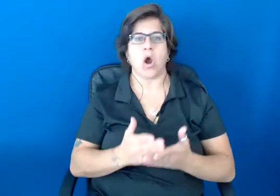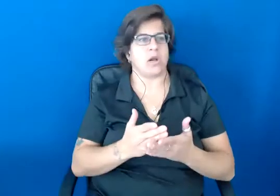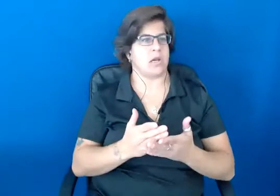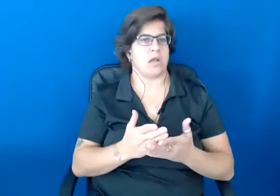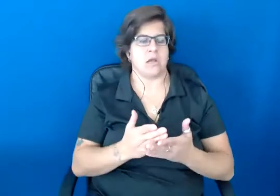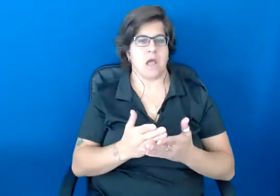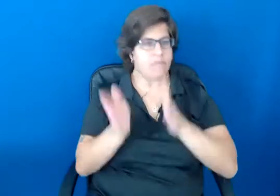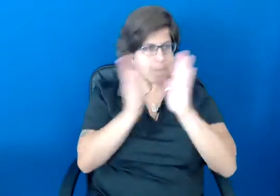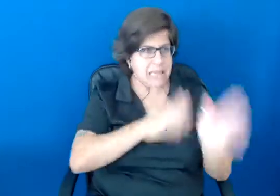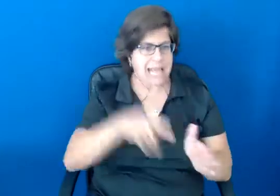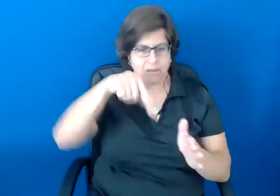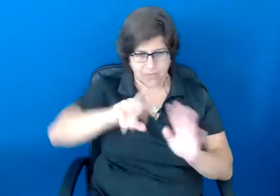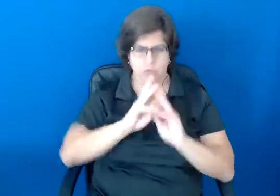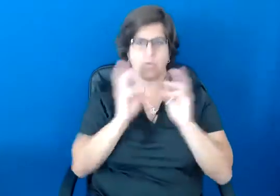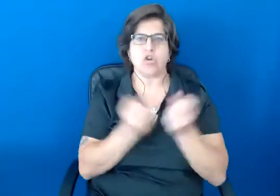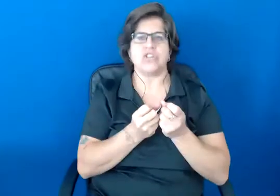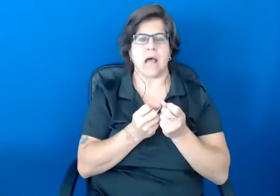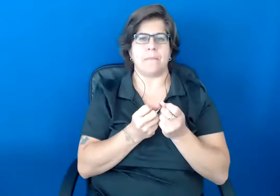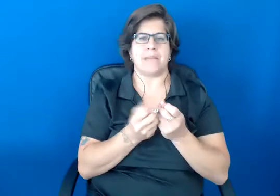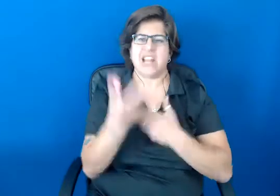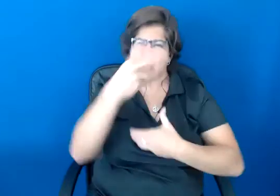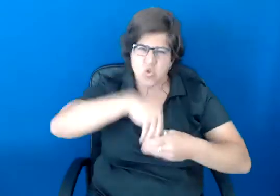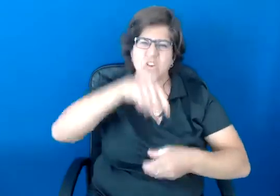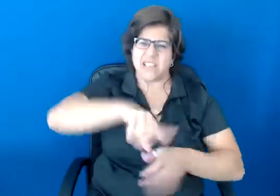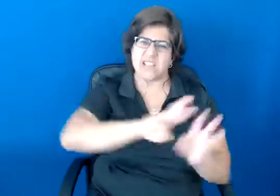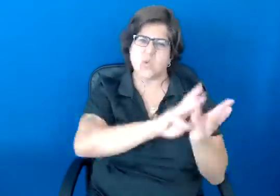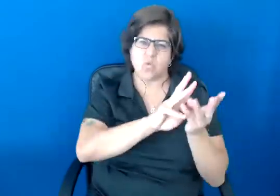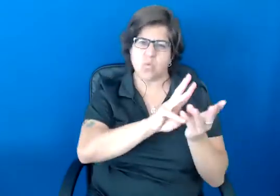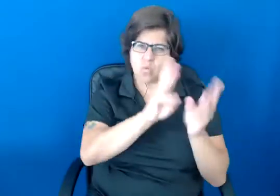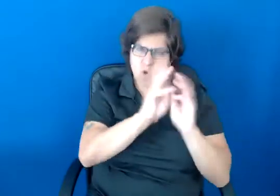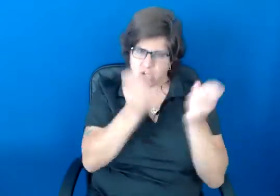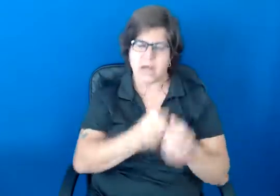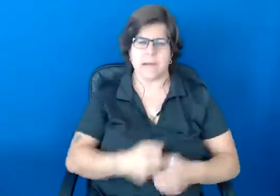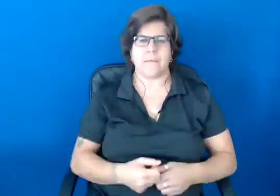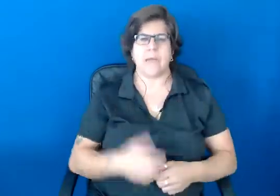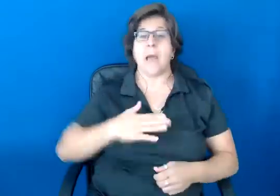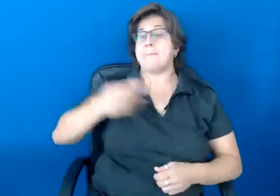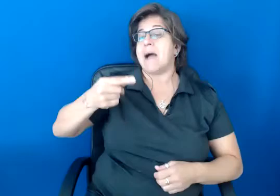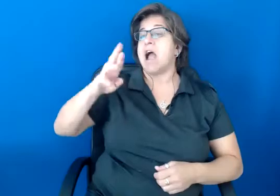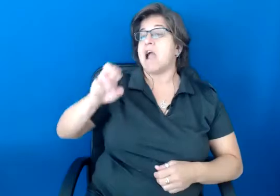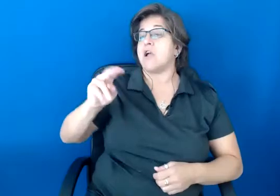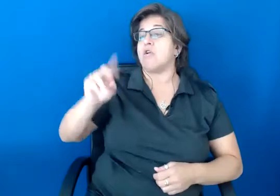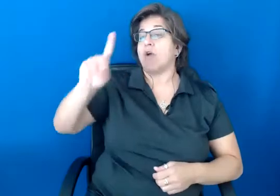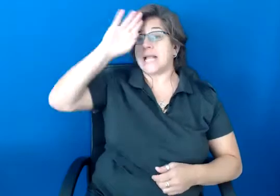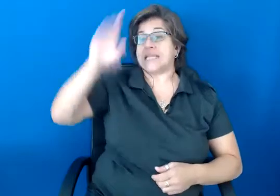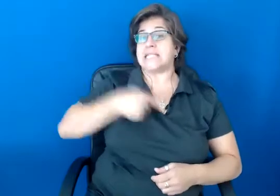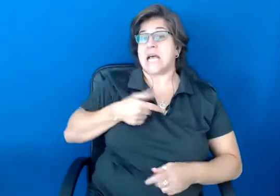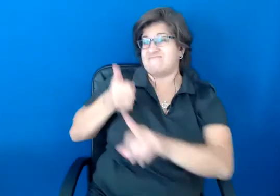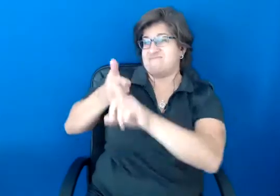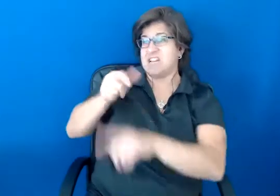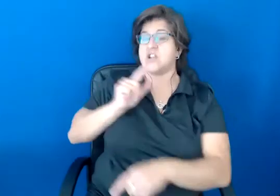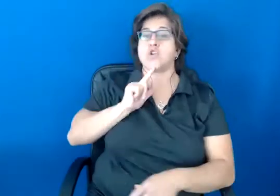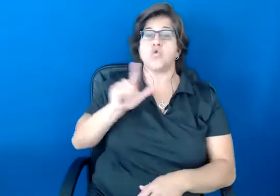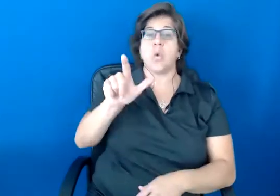going on with this workshop. And I'm just so grateful. My grandson is 27 years